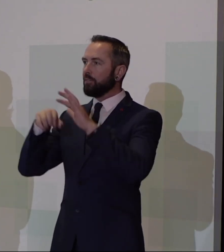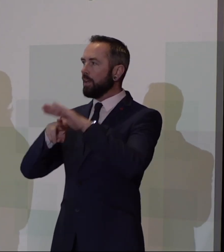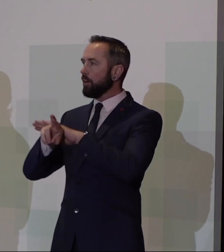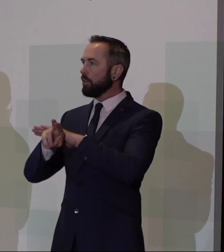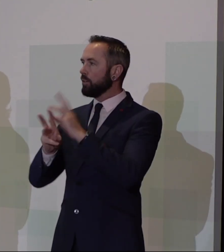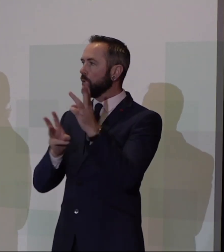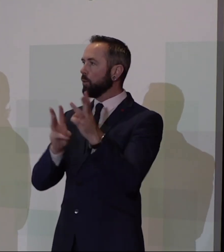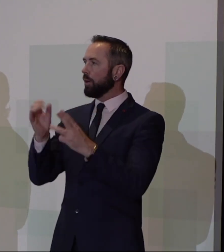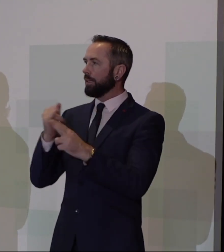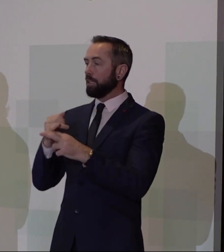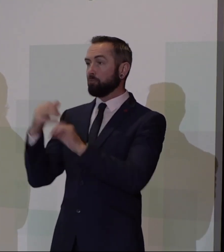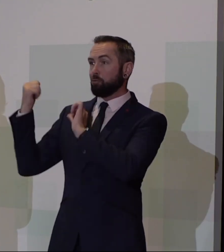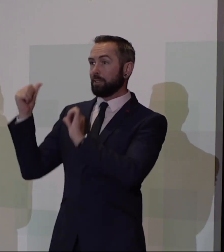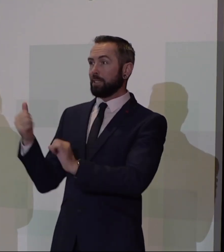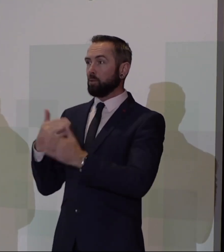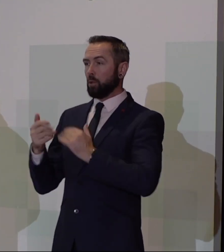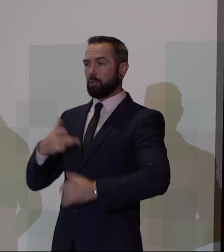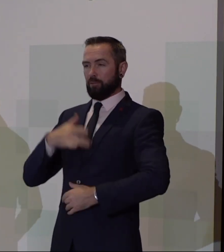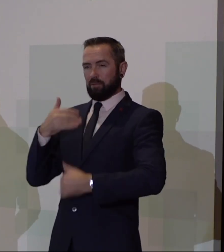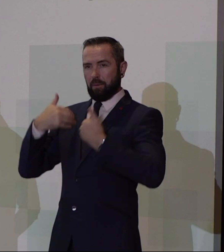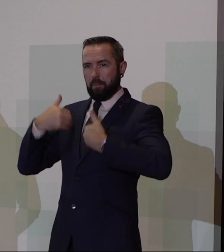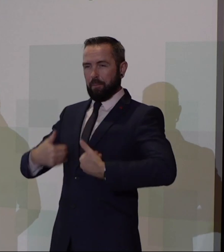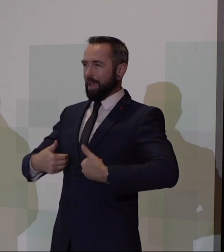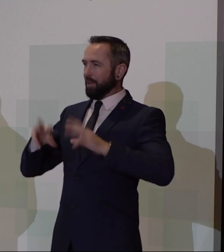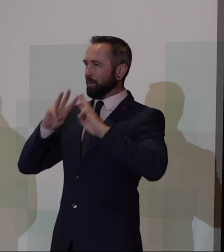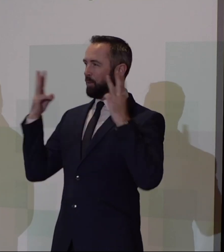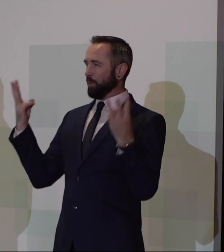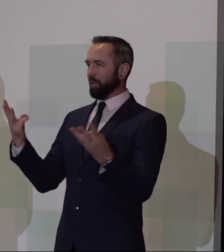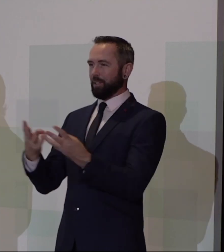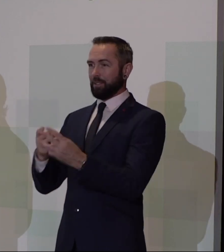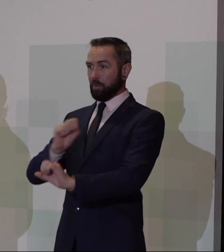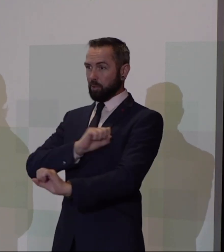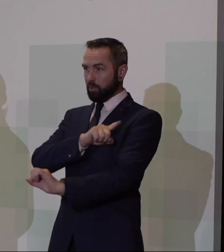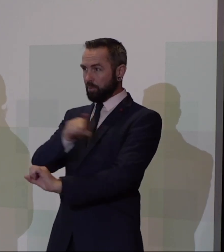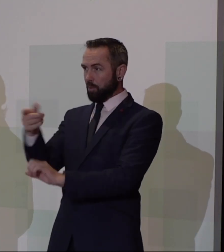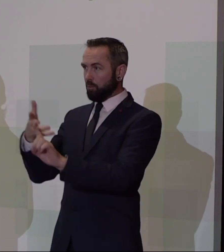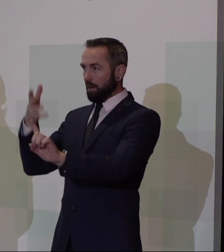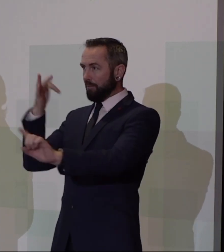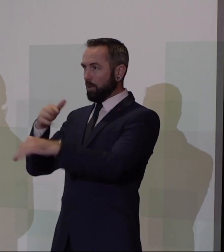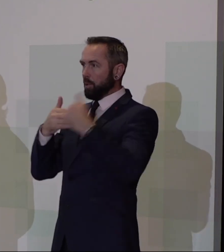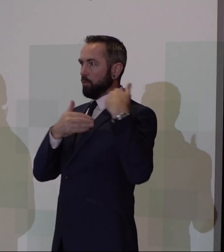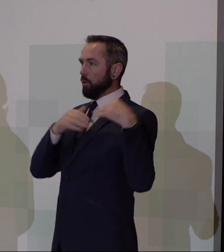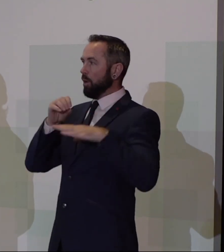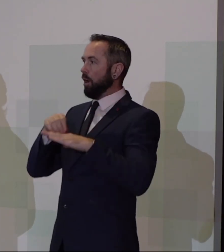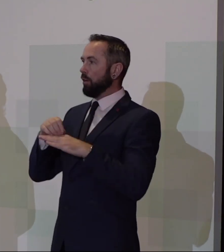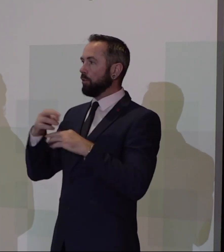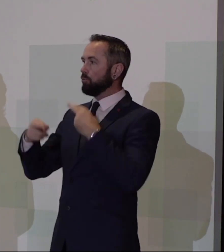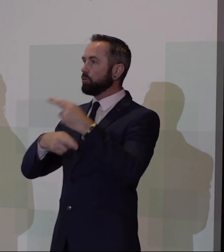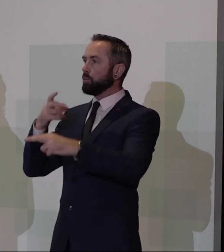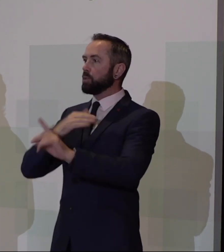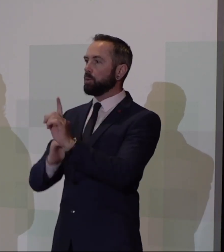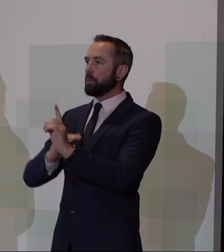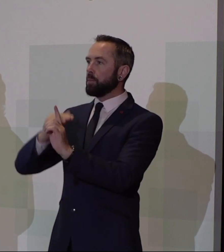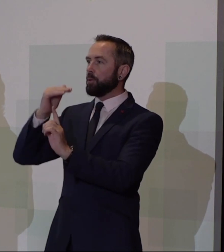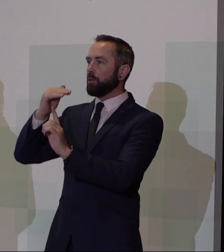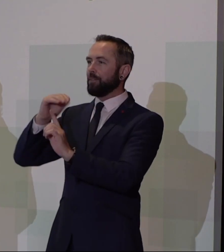Lisa is working in what's traditionally regarded as a man's world. And I'm sure many of you will recognise her from her role on Room to Improve and trying